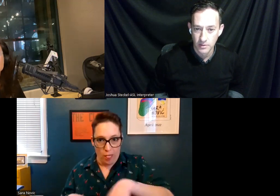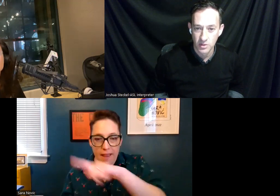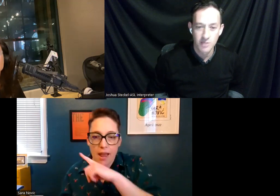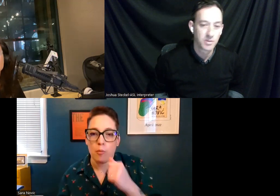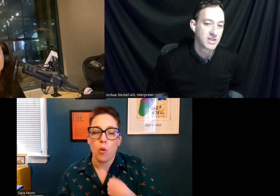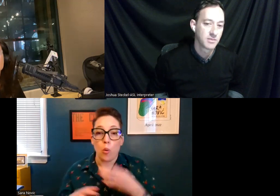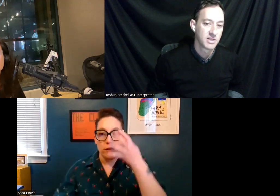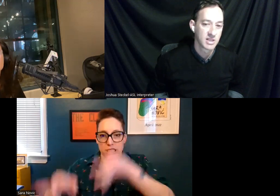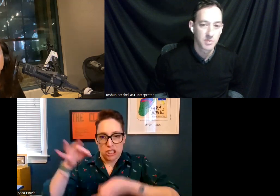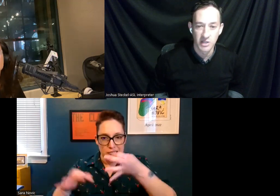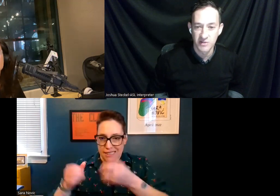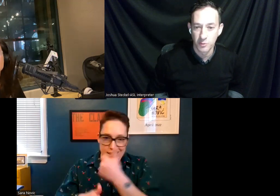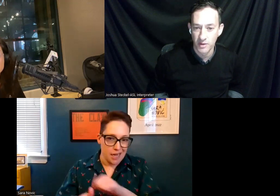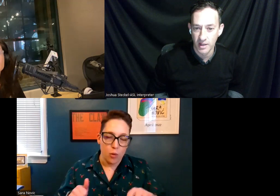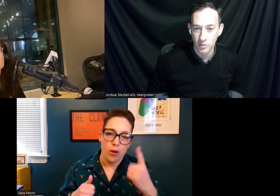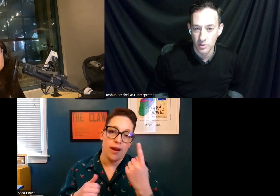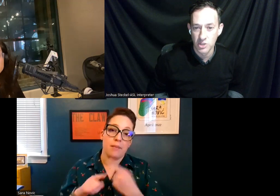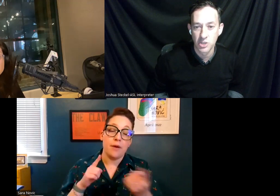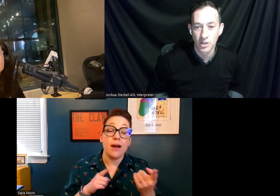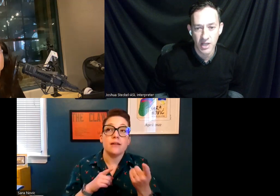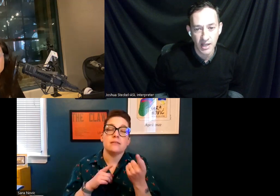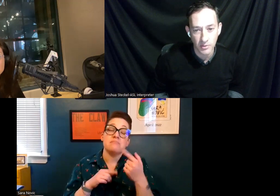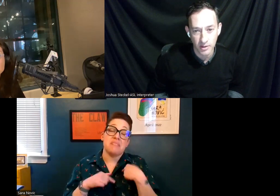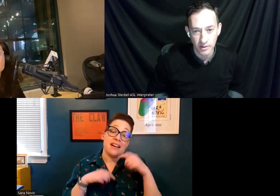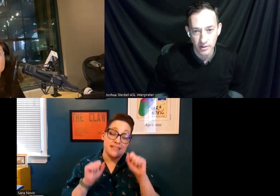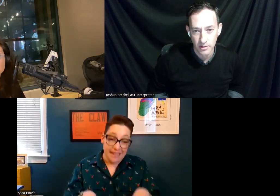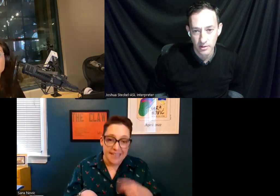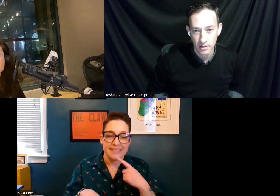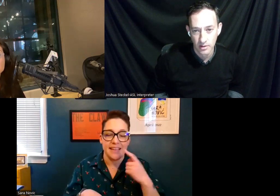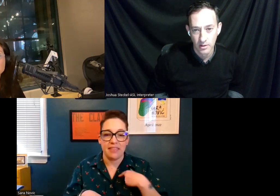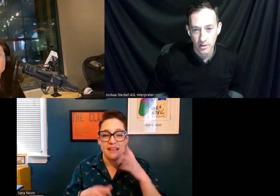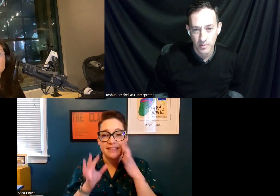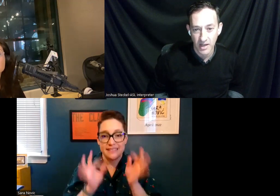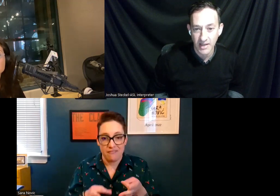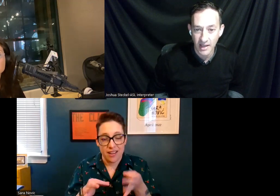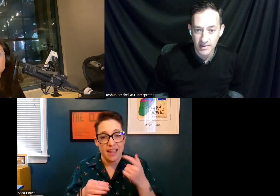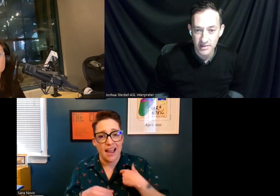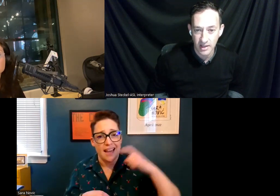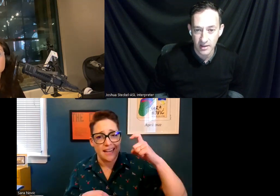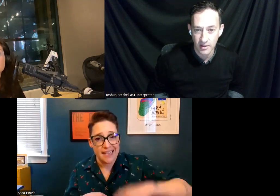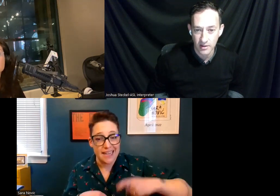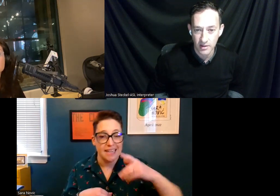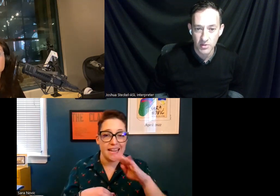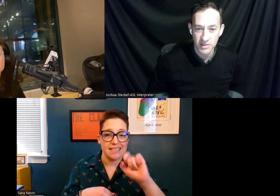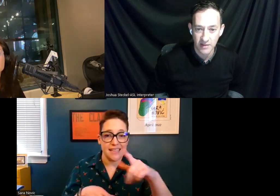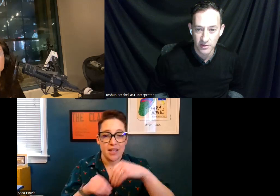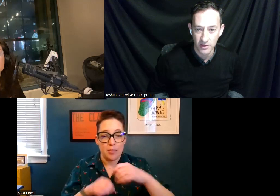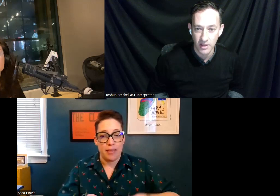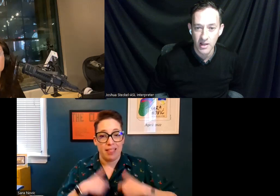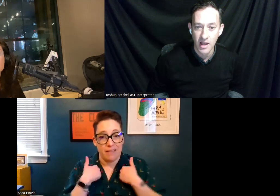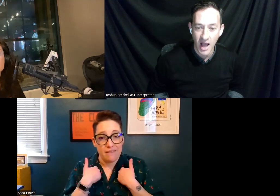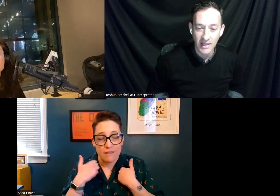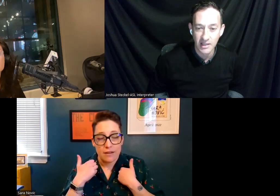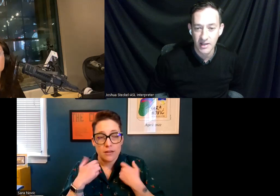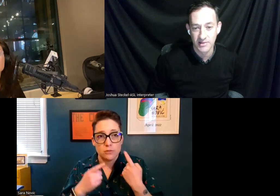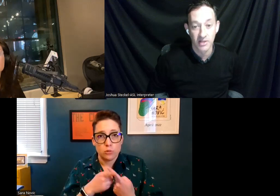to explain somebody's experience for them or to judge anyone. But I can say that most definitely